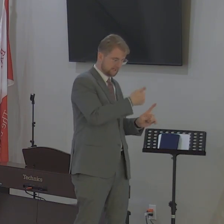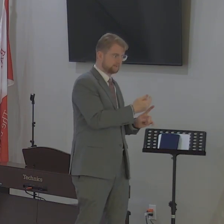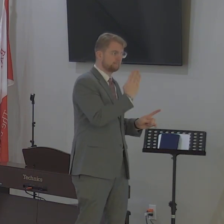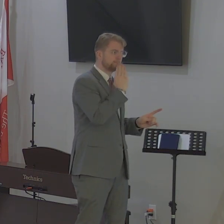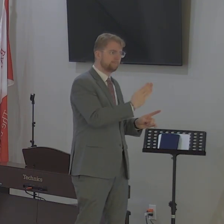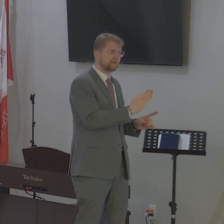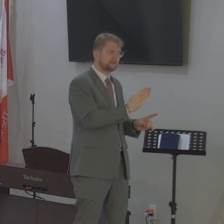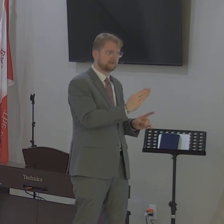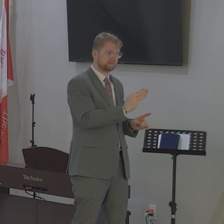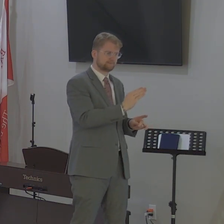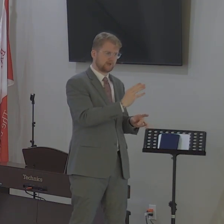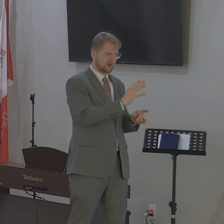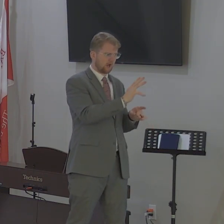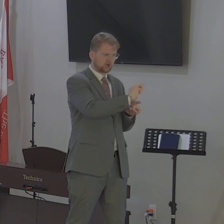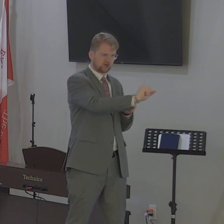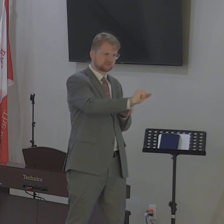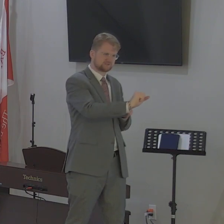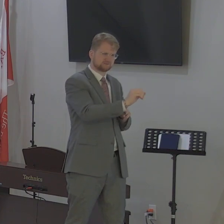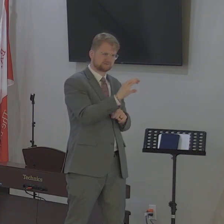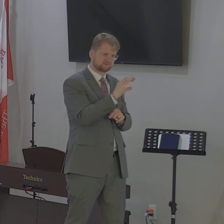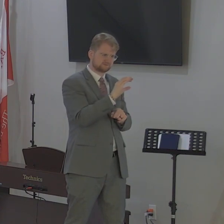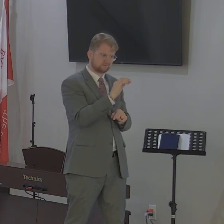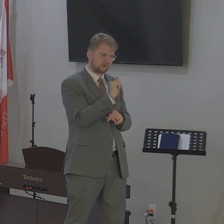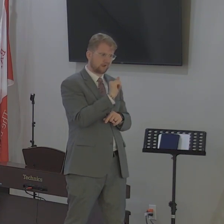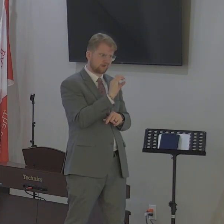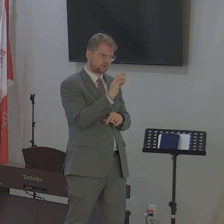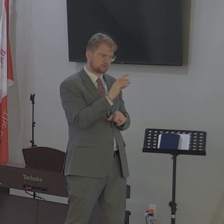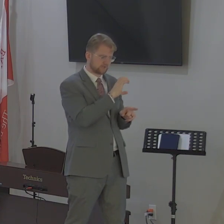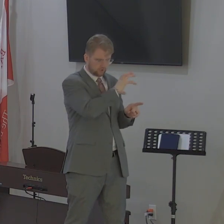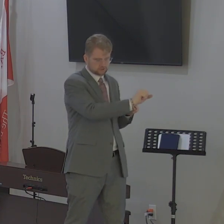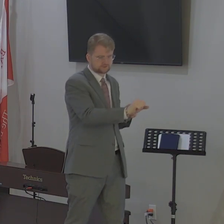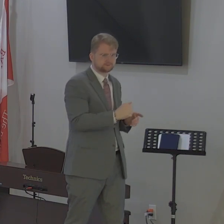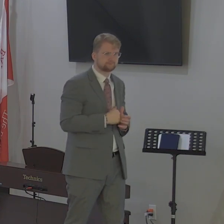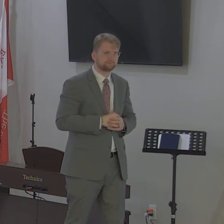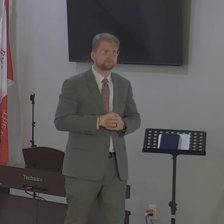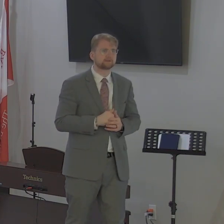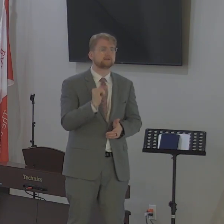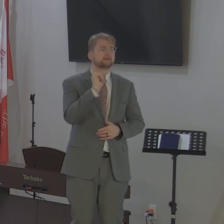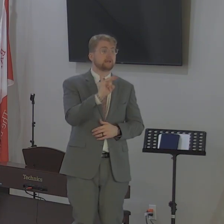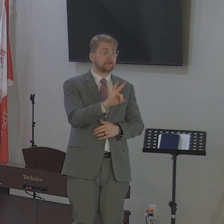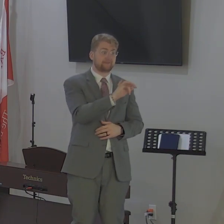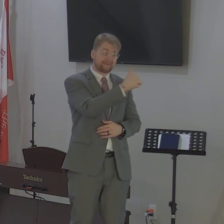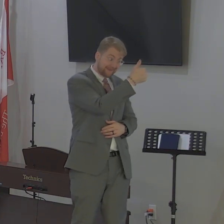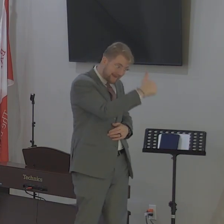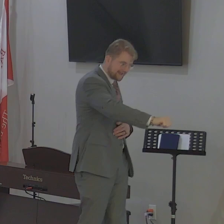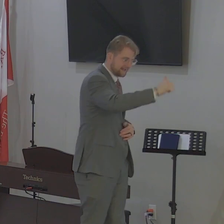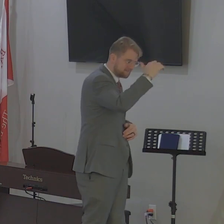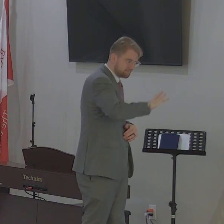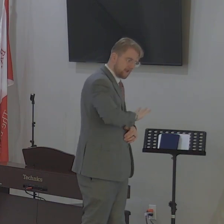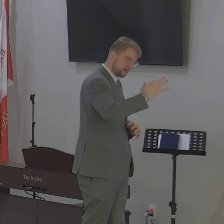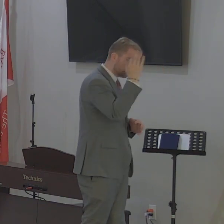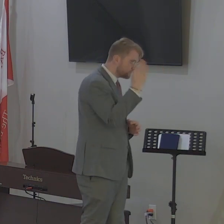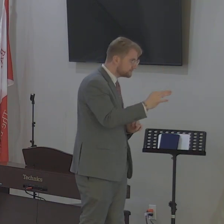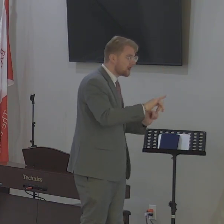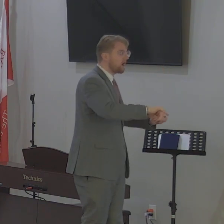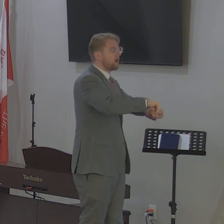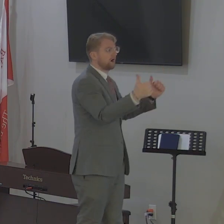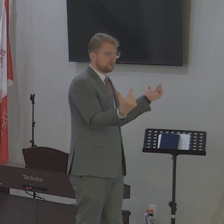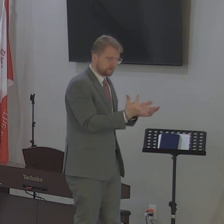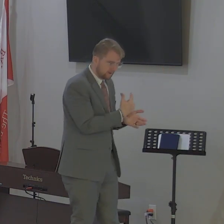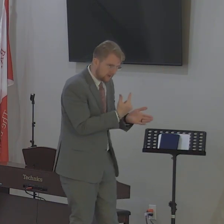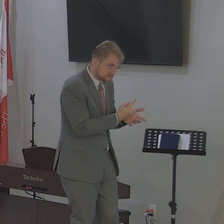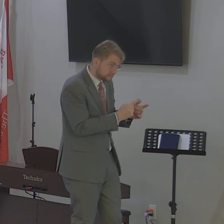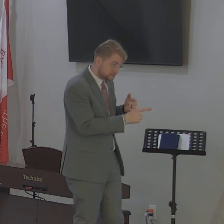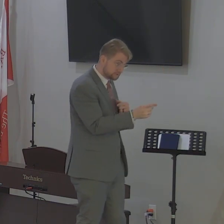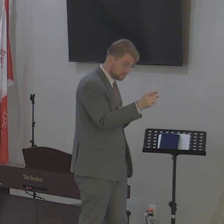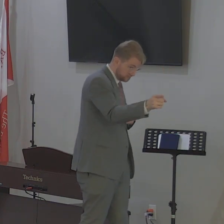accursed. As we said before, so say I now again. If any man preach any other gospel unto you than that you have received,